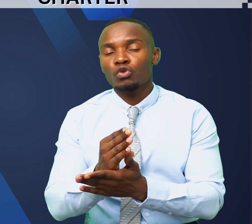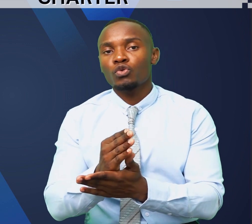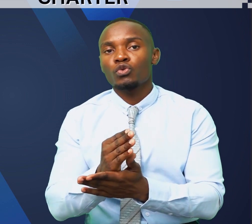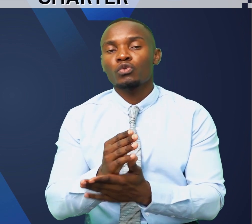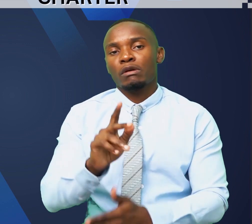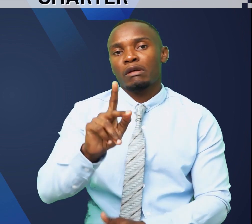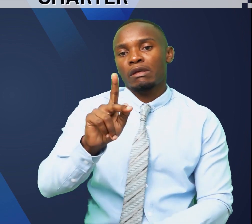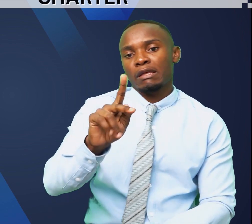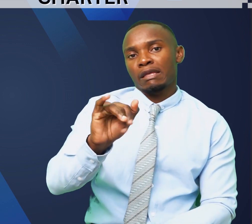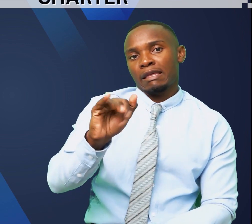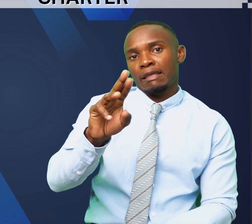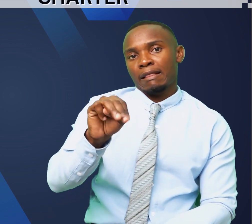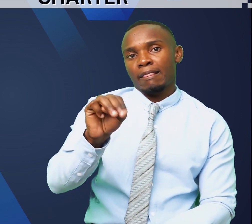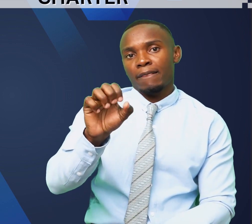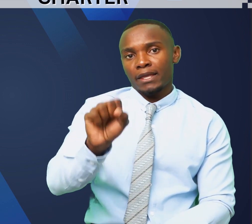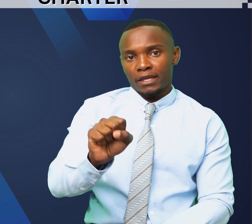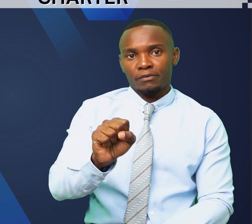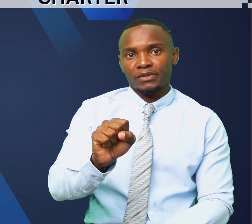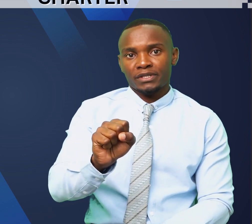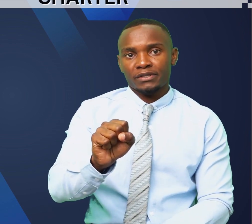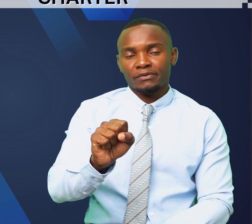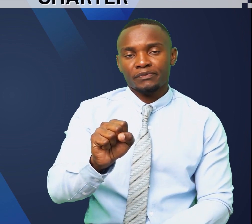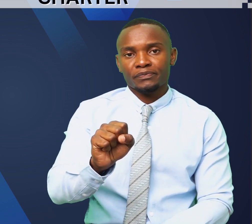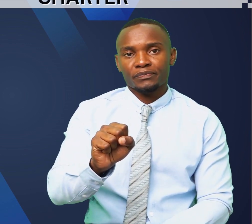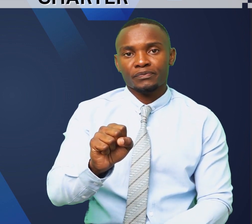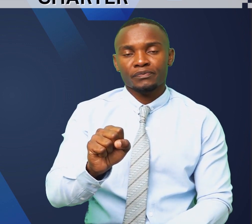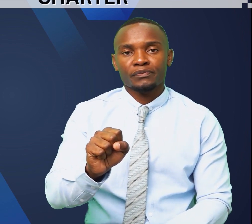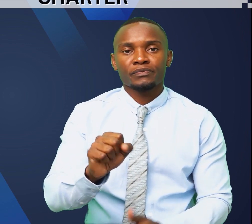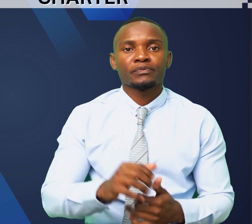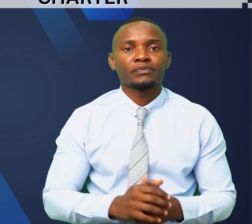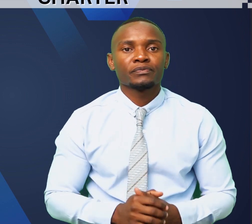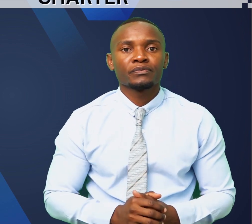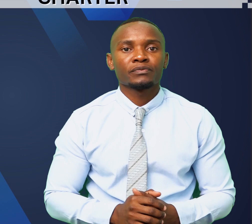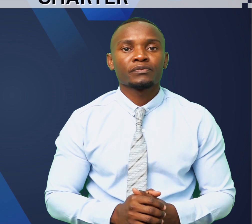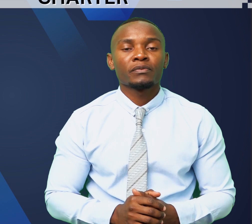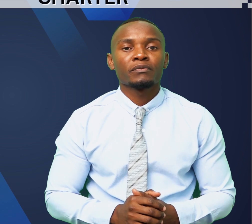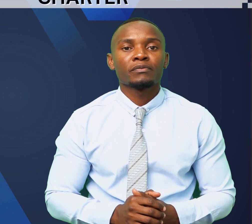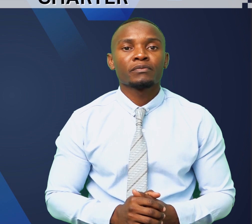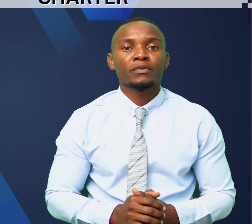Integrated Information Management Systems, KIMS, or